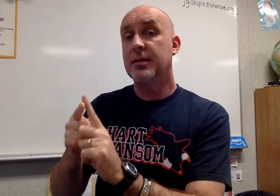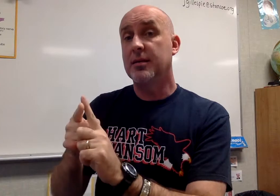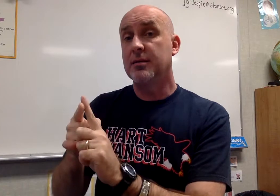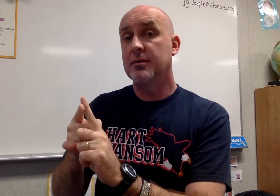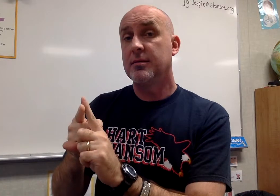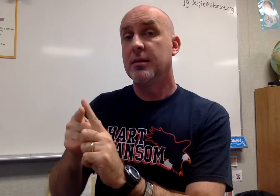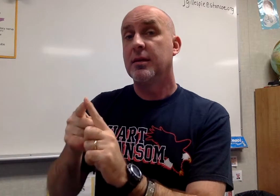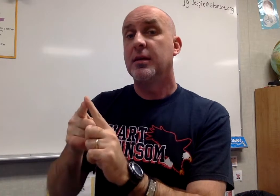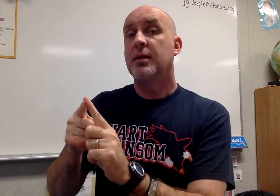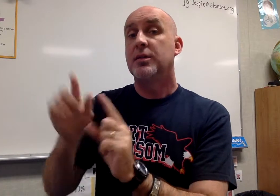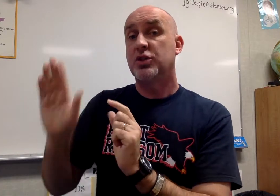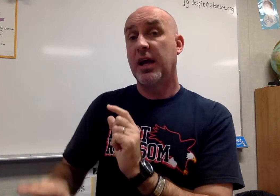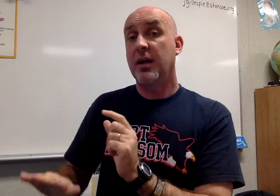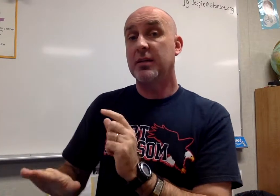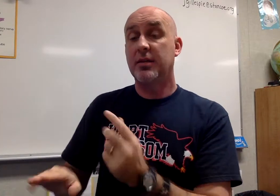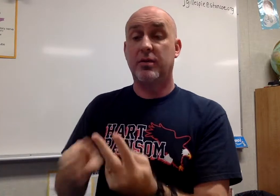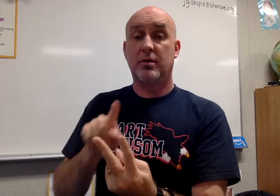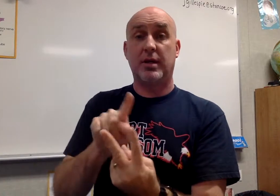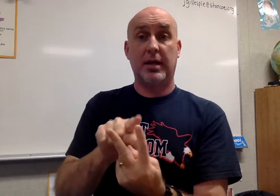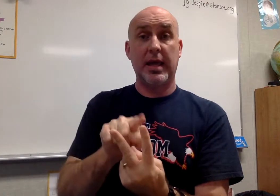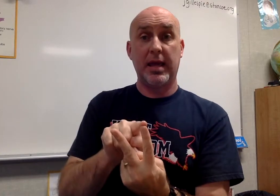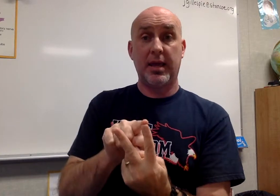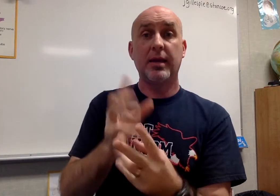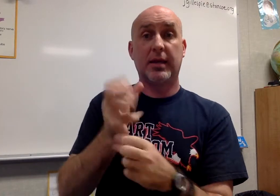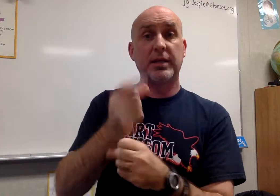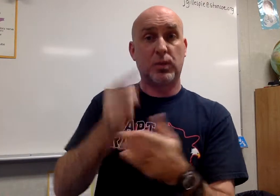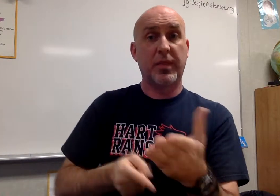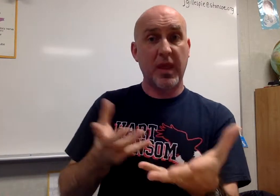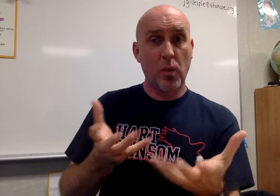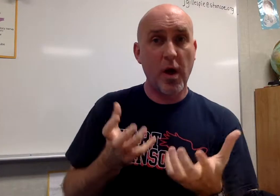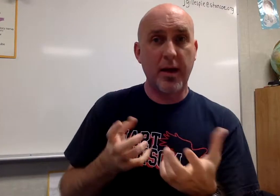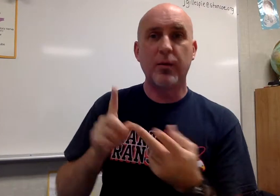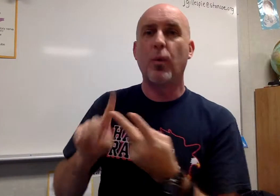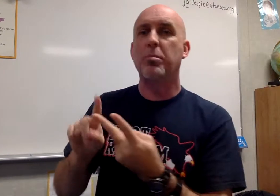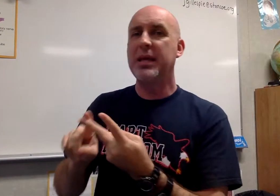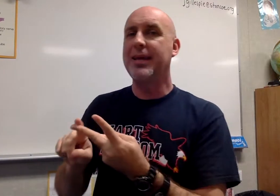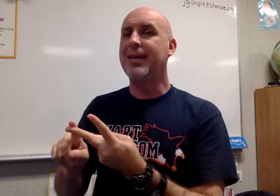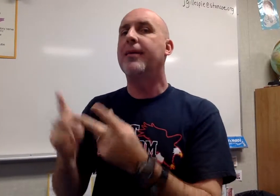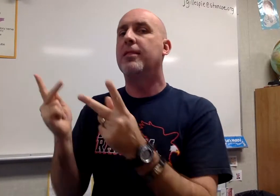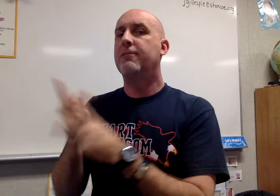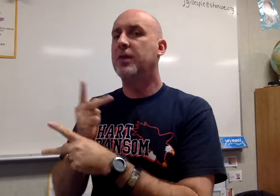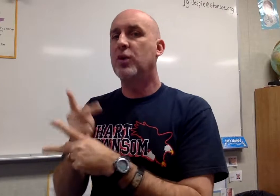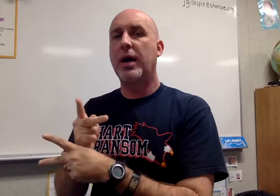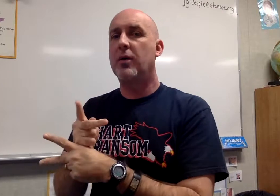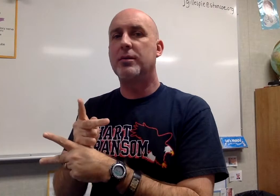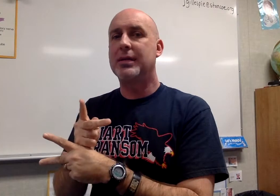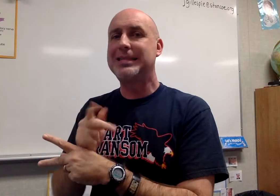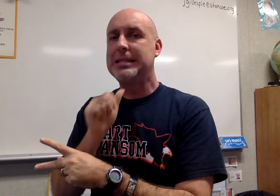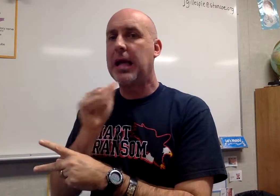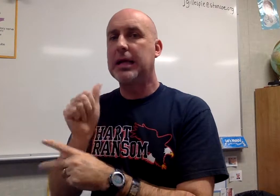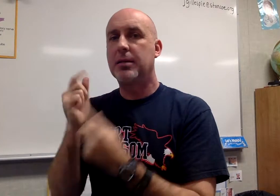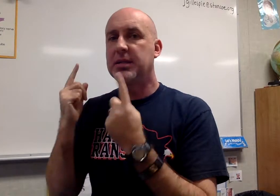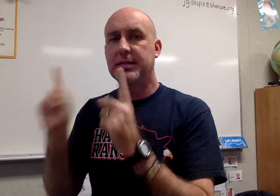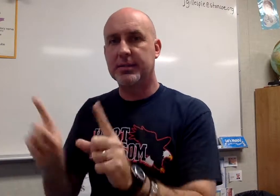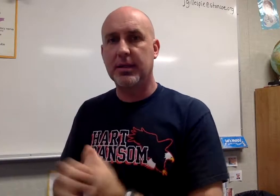until the child either A, gets what they want, or B, they figure out that it's not going to be